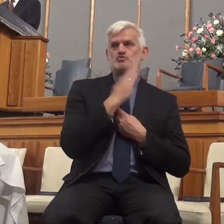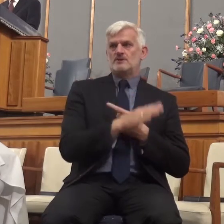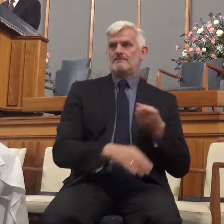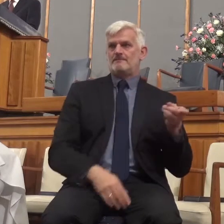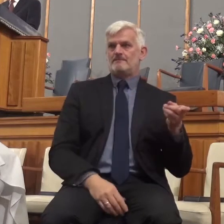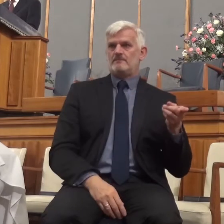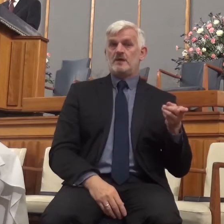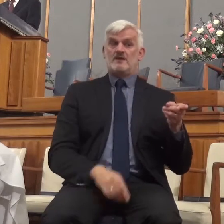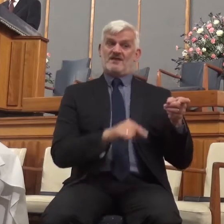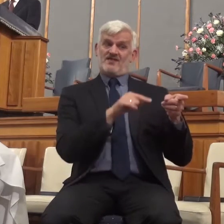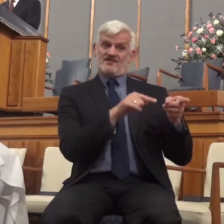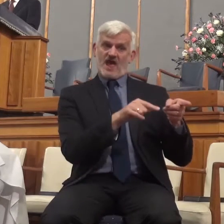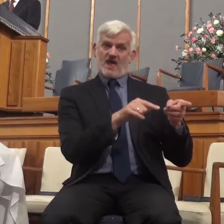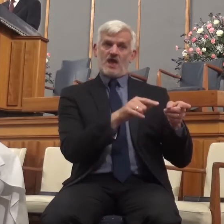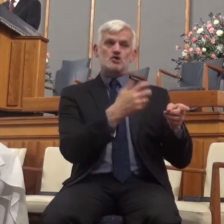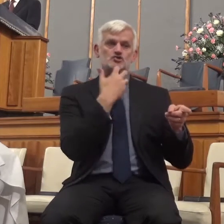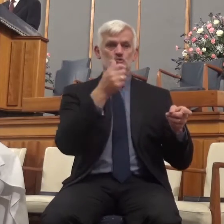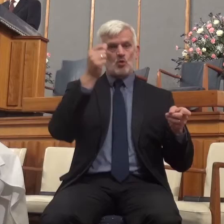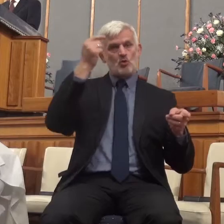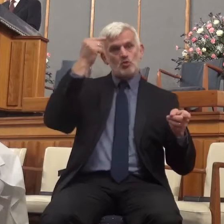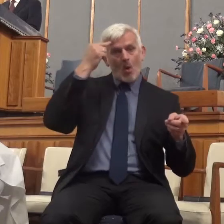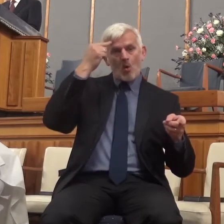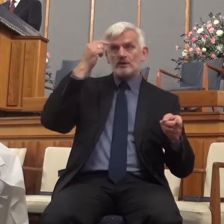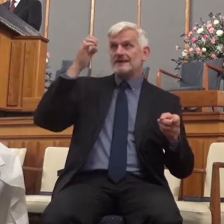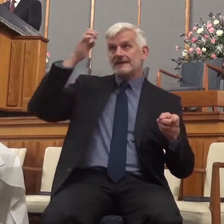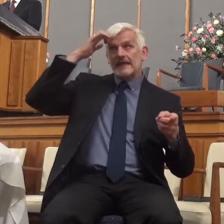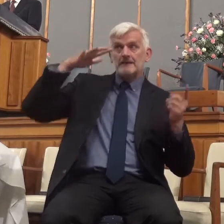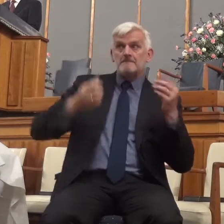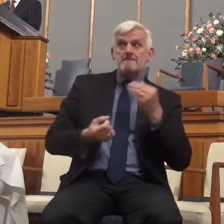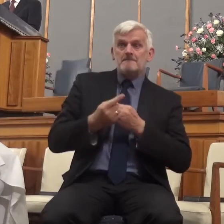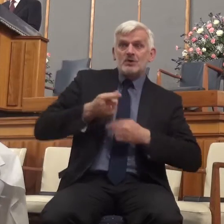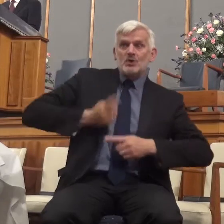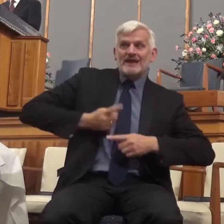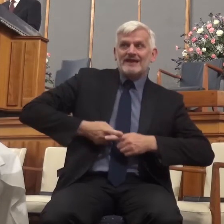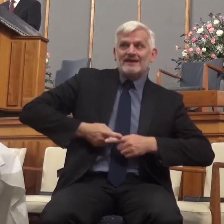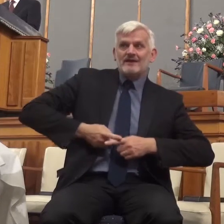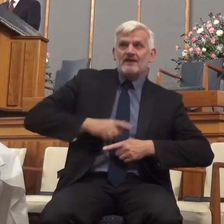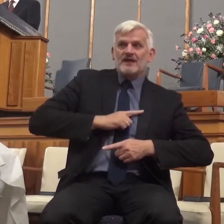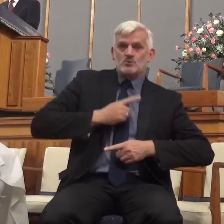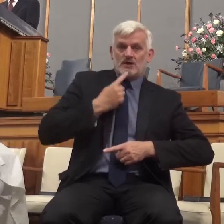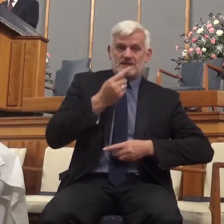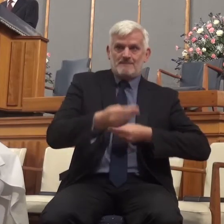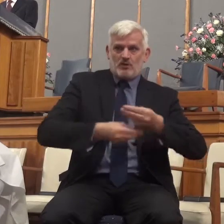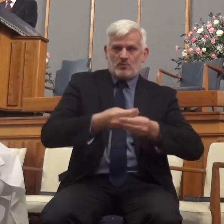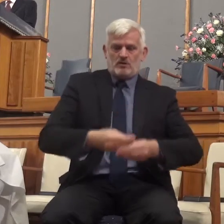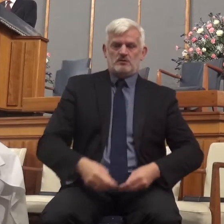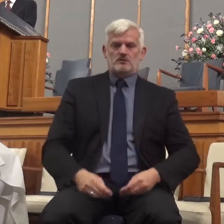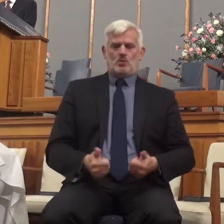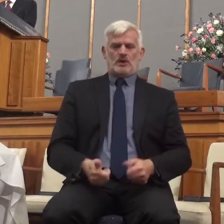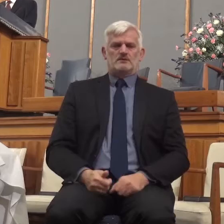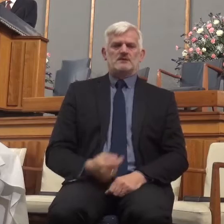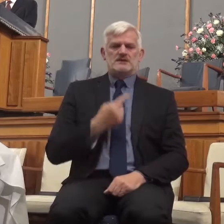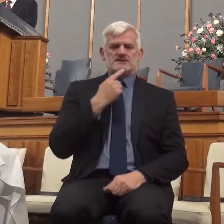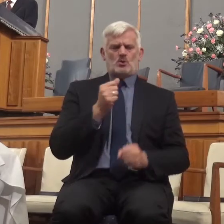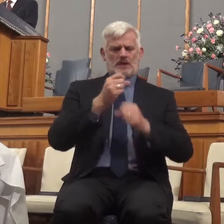they thought that the kingdom of God should immediately appear. He said, therefore, a